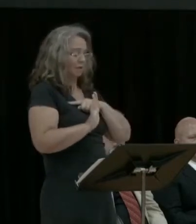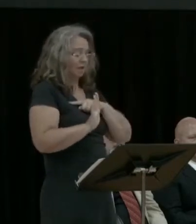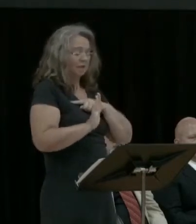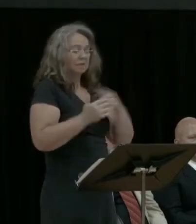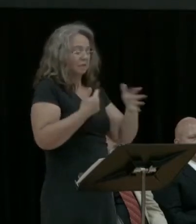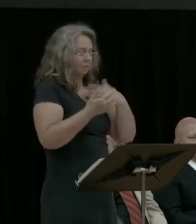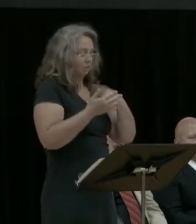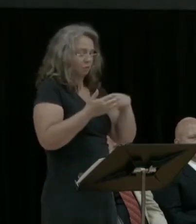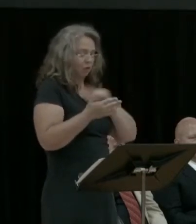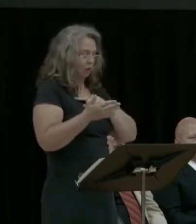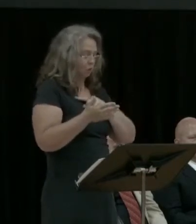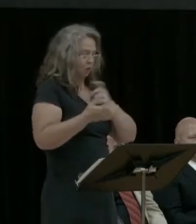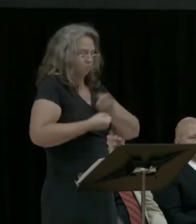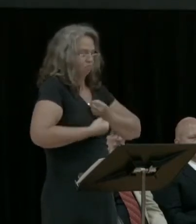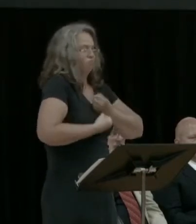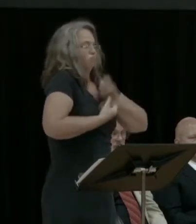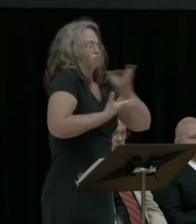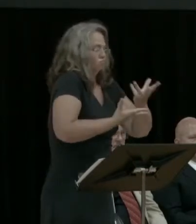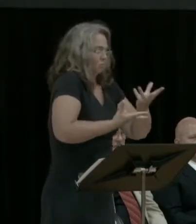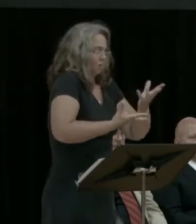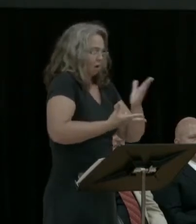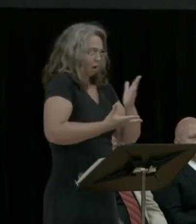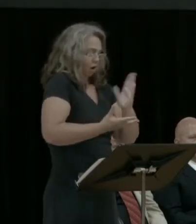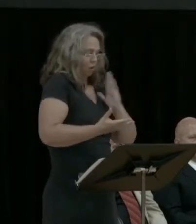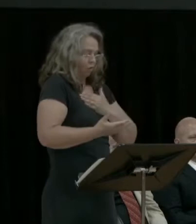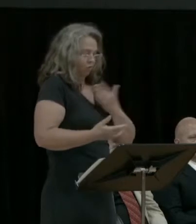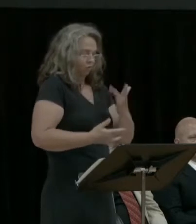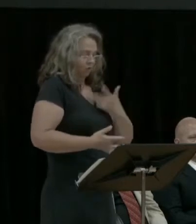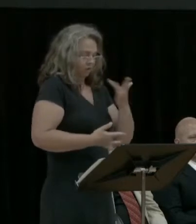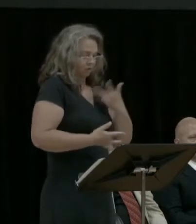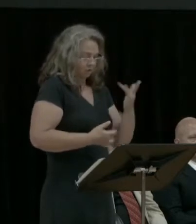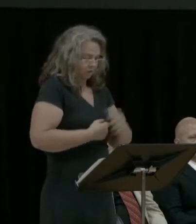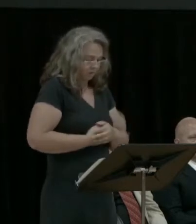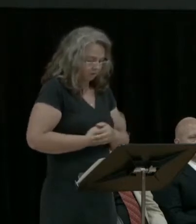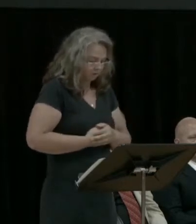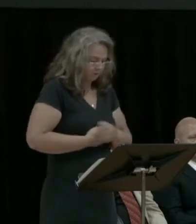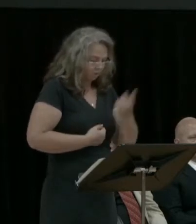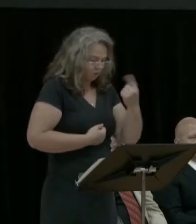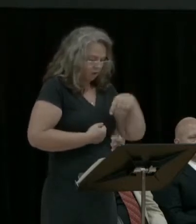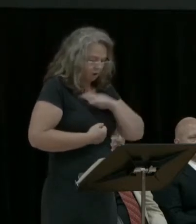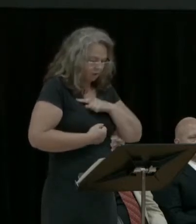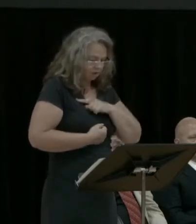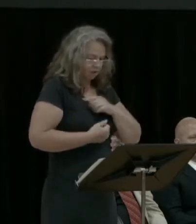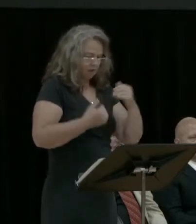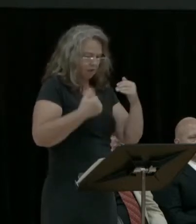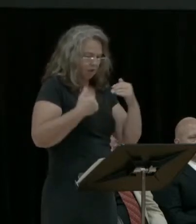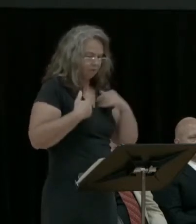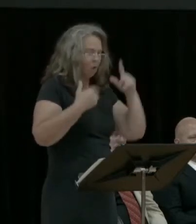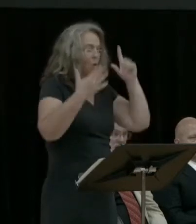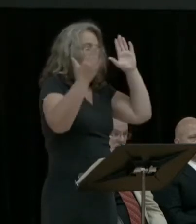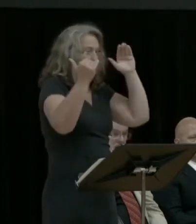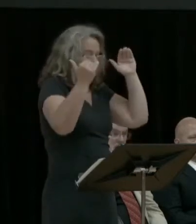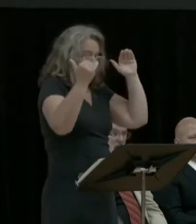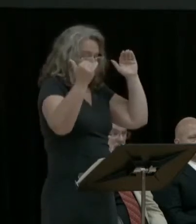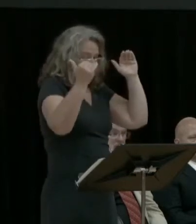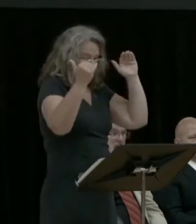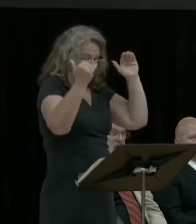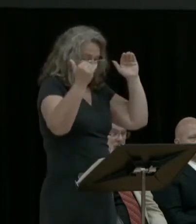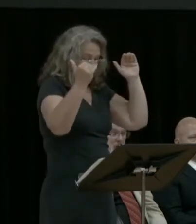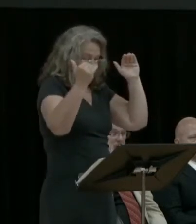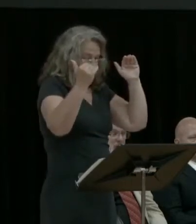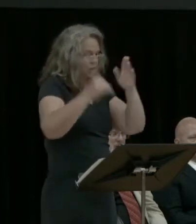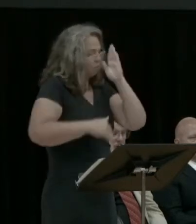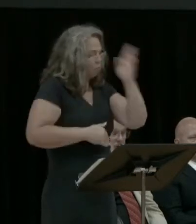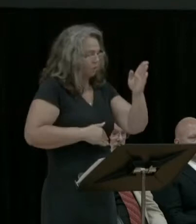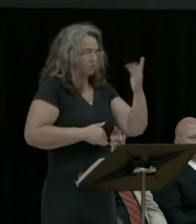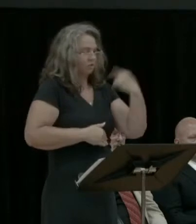known. The audacity of our actions, the audacity of us to have hope. We knew as